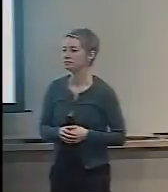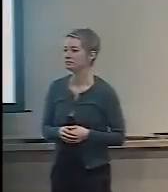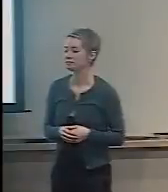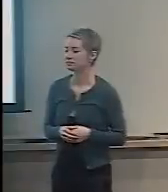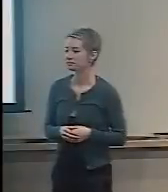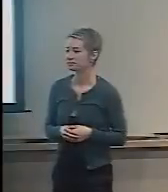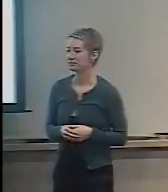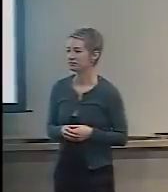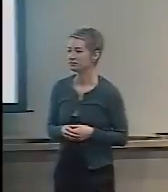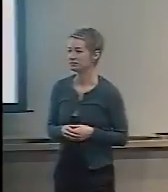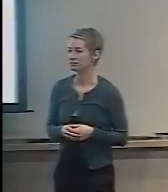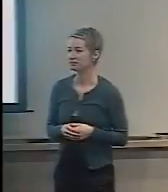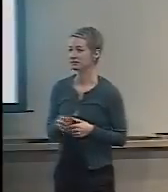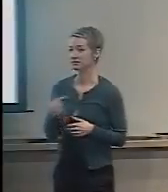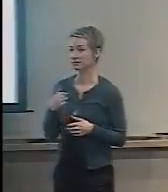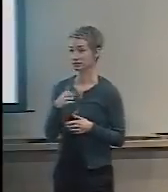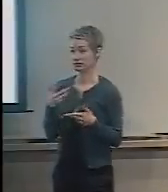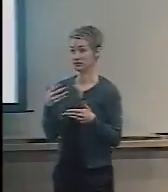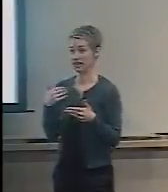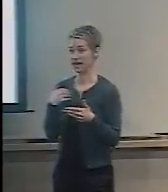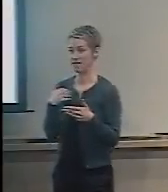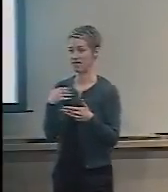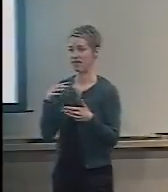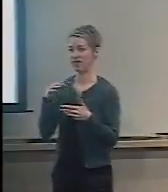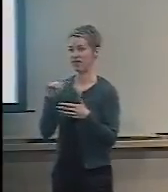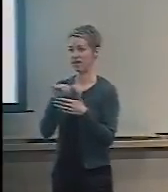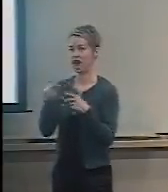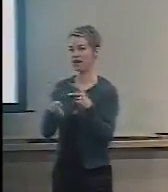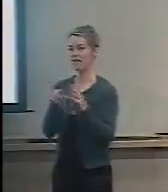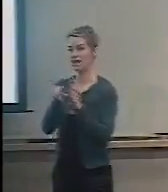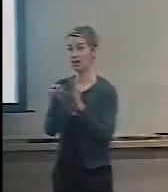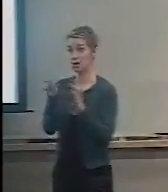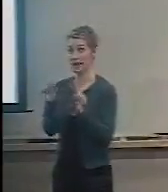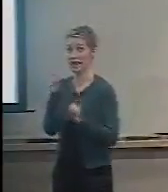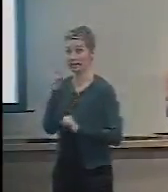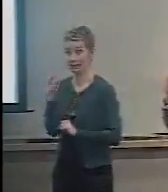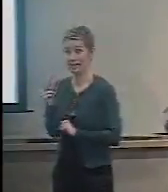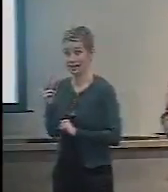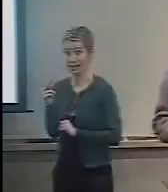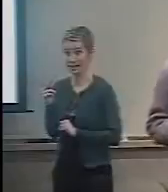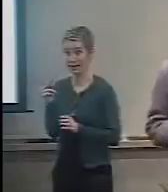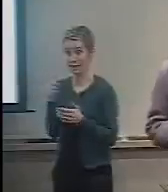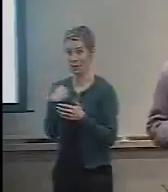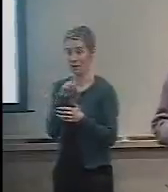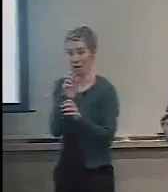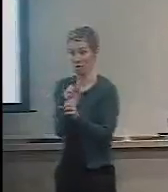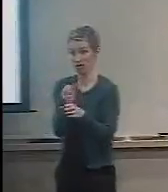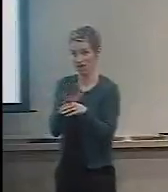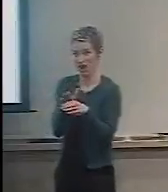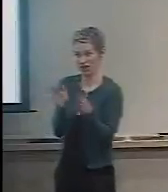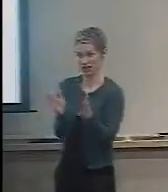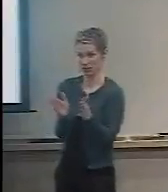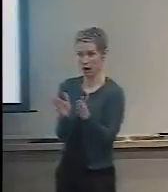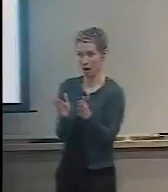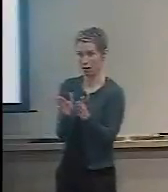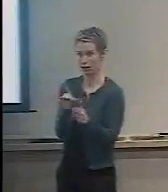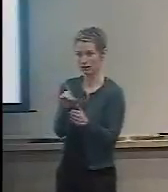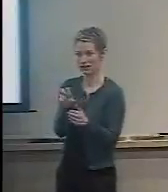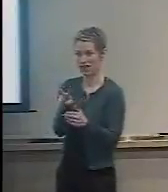So we have the kind of video that you can see that we're producing on these small